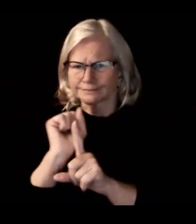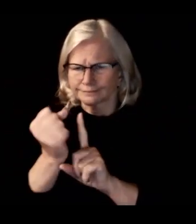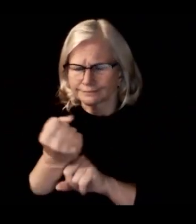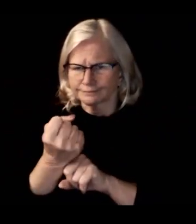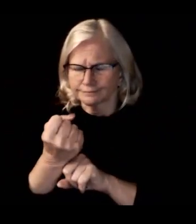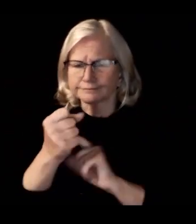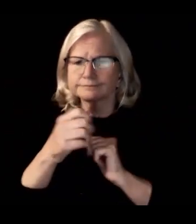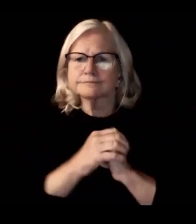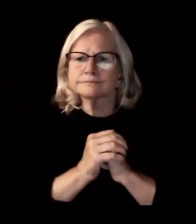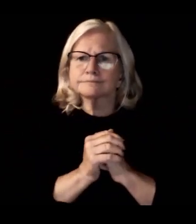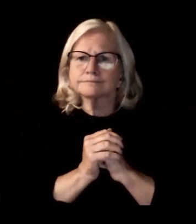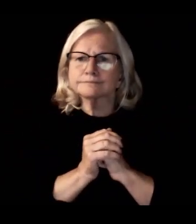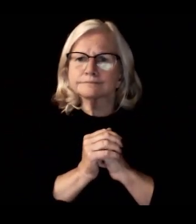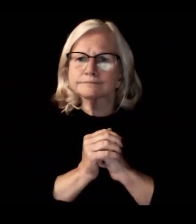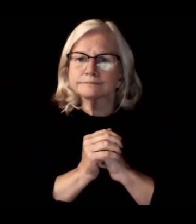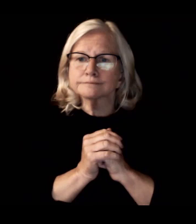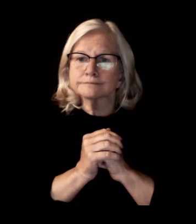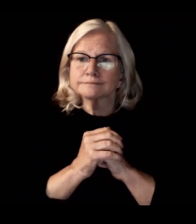at